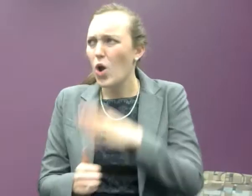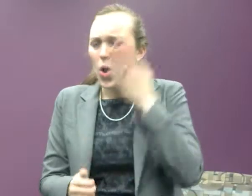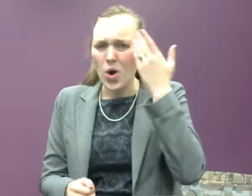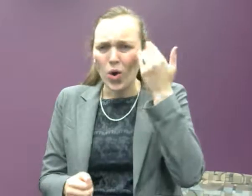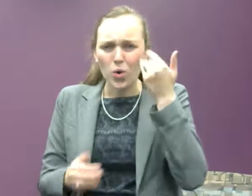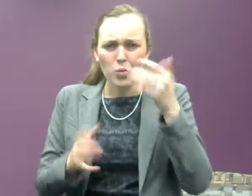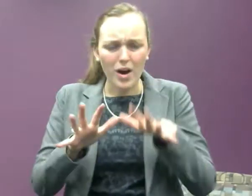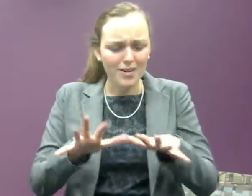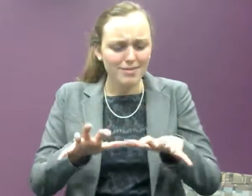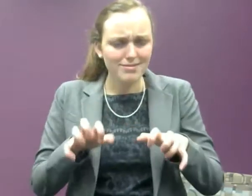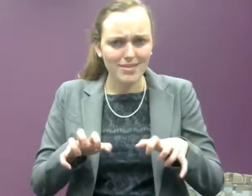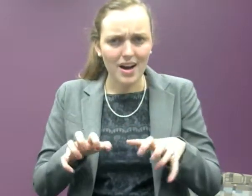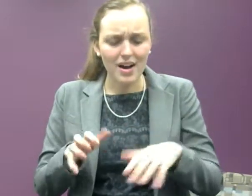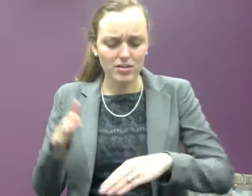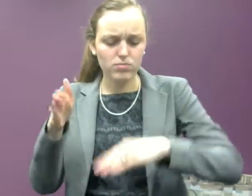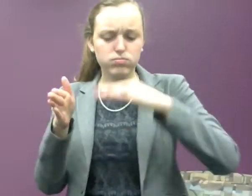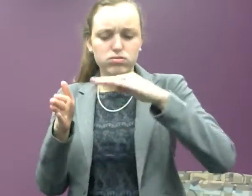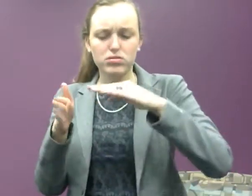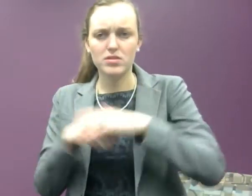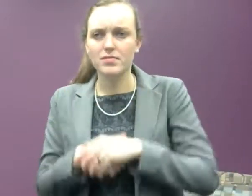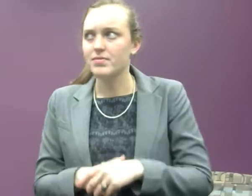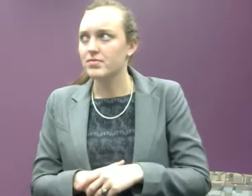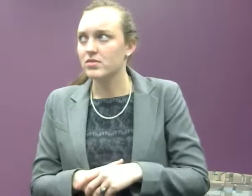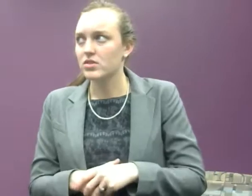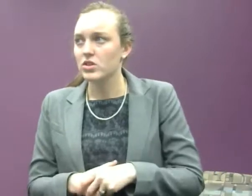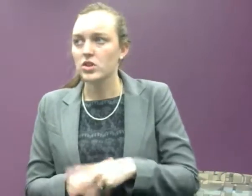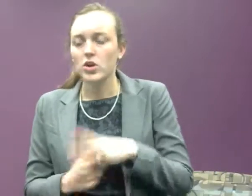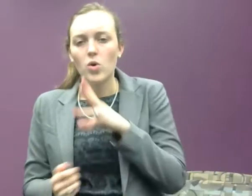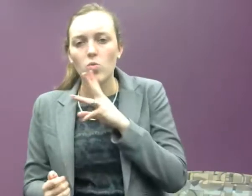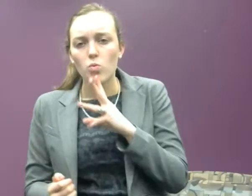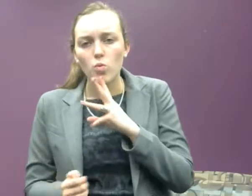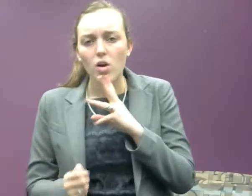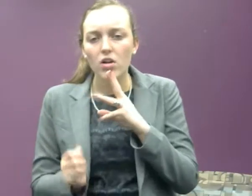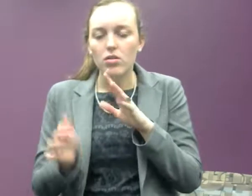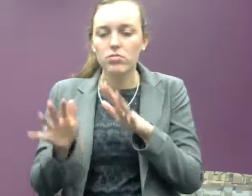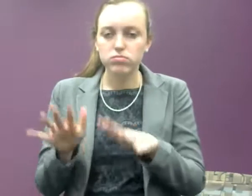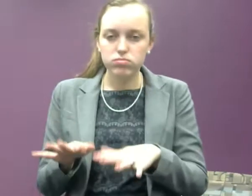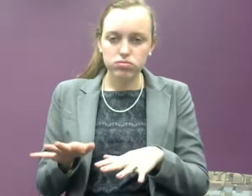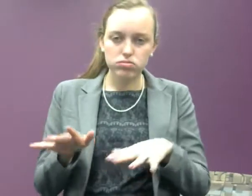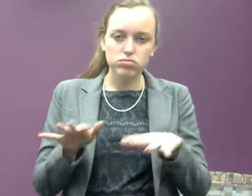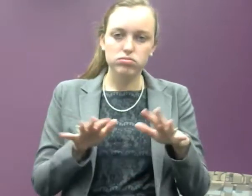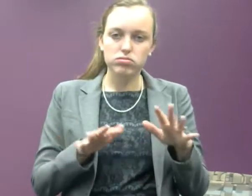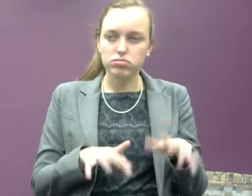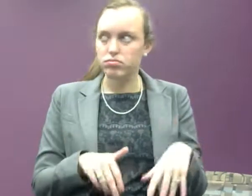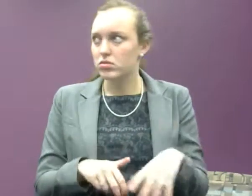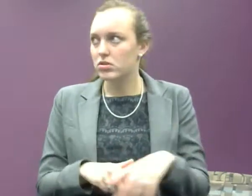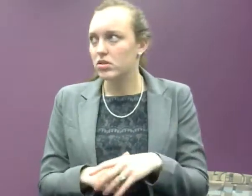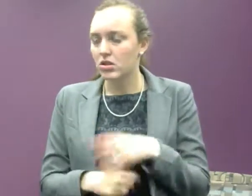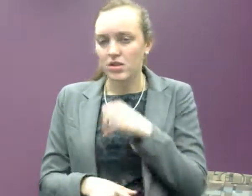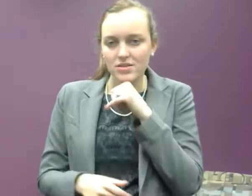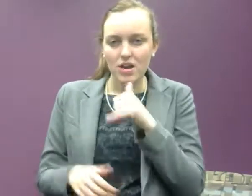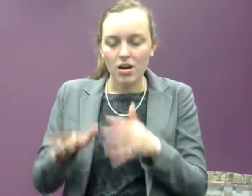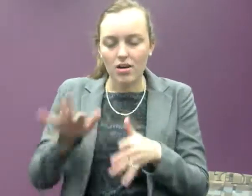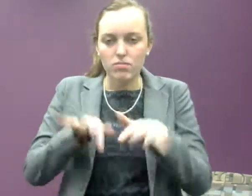water. The water has slowed down enough to where it no longer is tumbling over each other like it is in liquid form. Now it's held